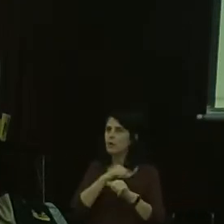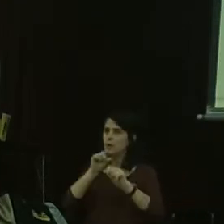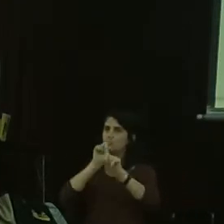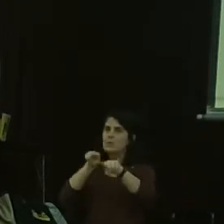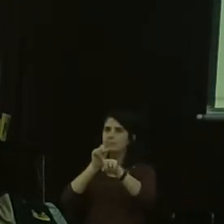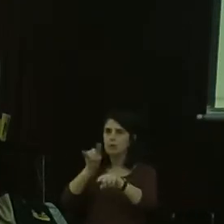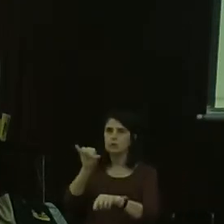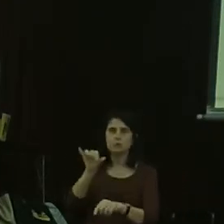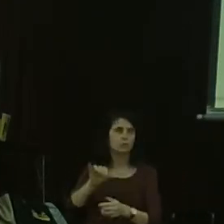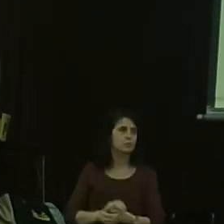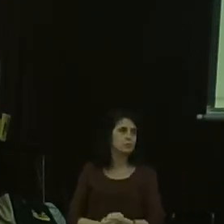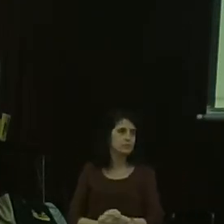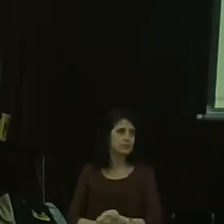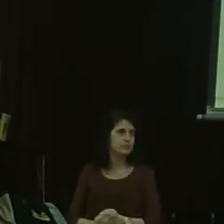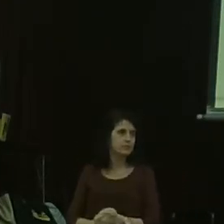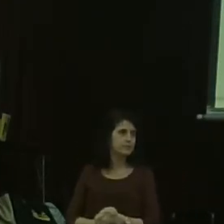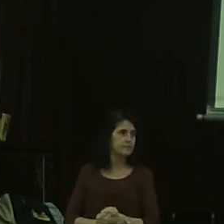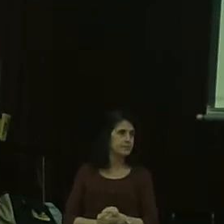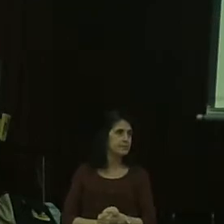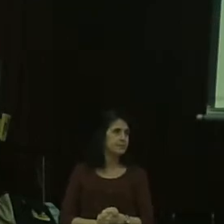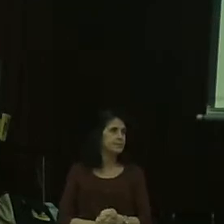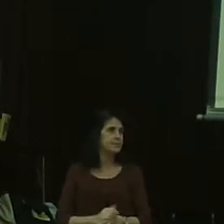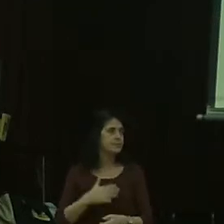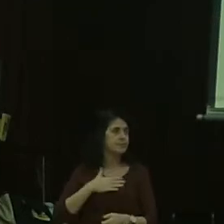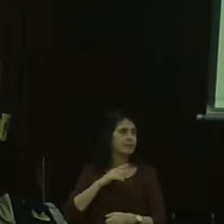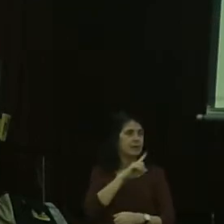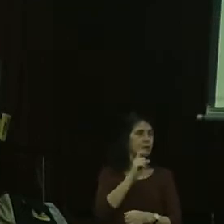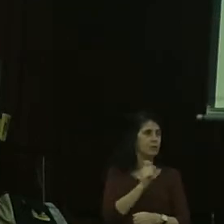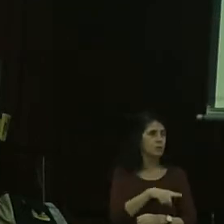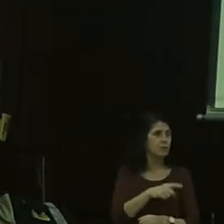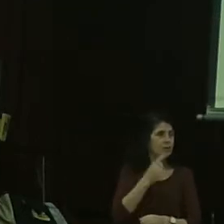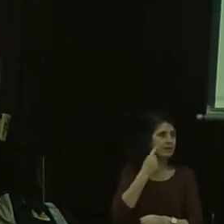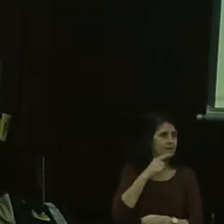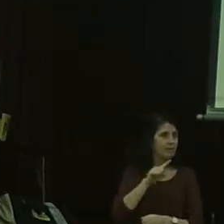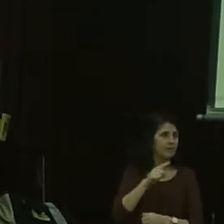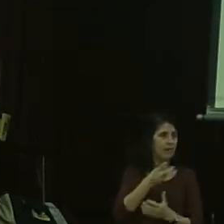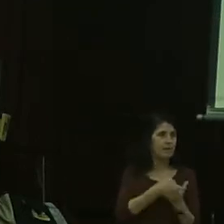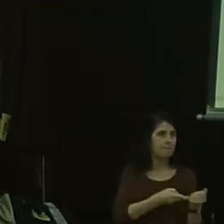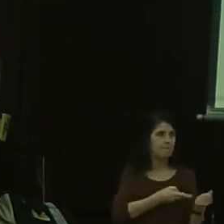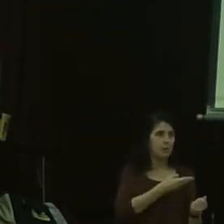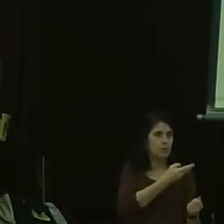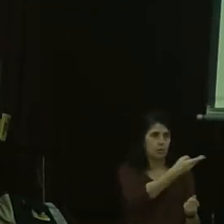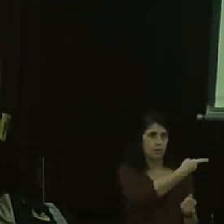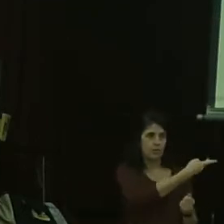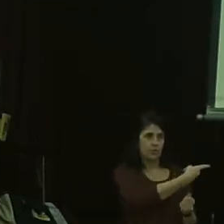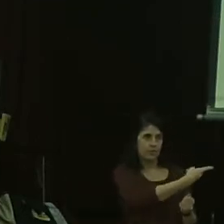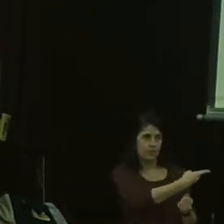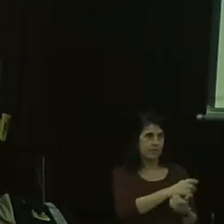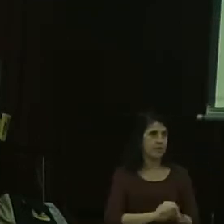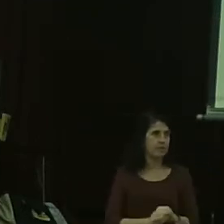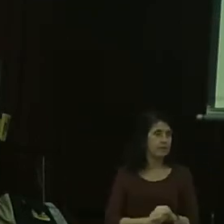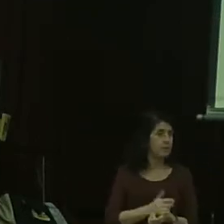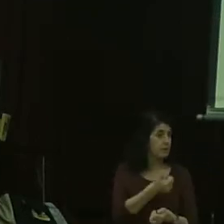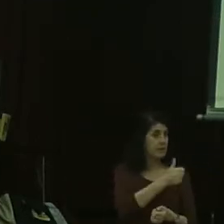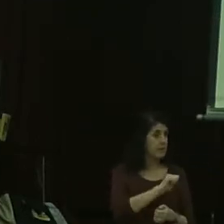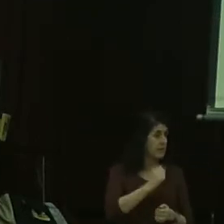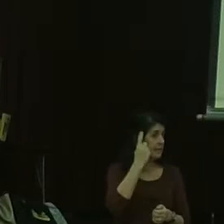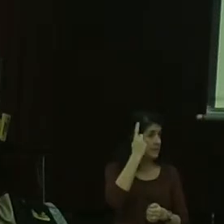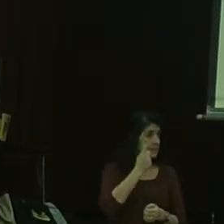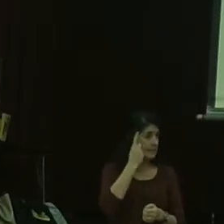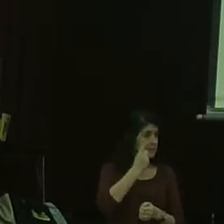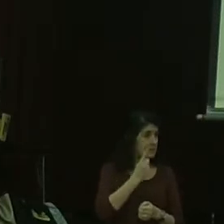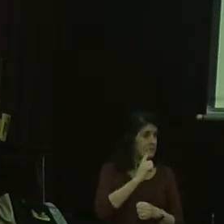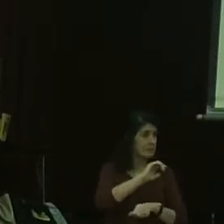get distributed. My question is for, I think, both Mary and Savannah. So has there been any consideration